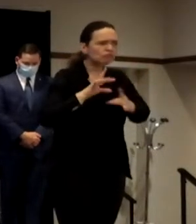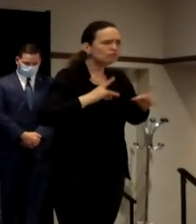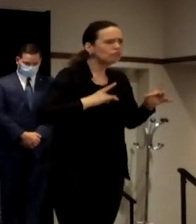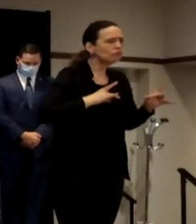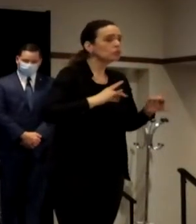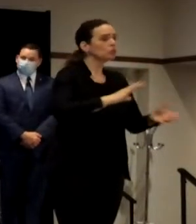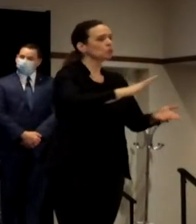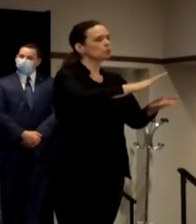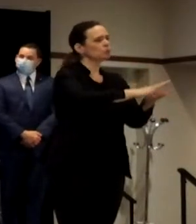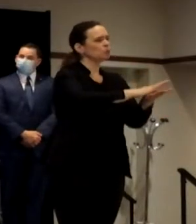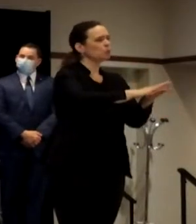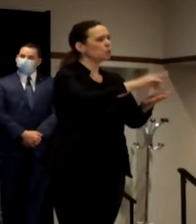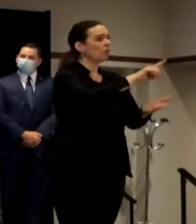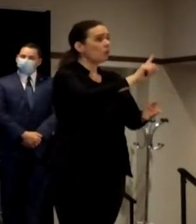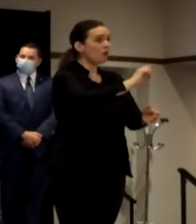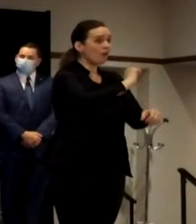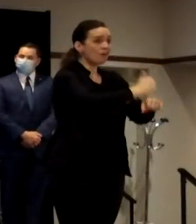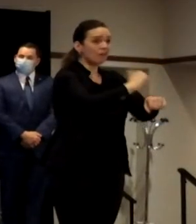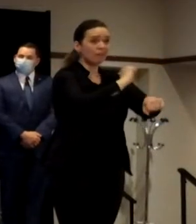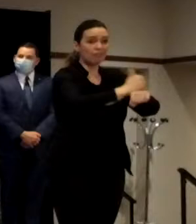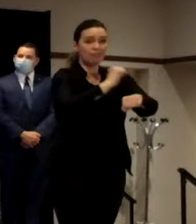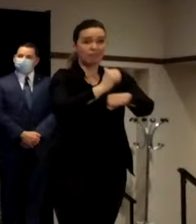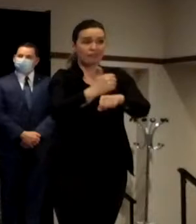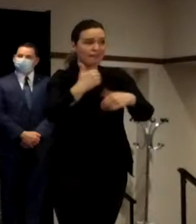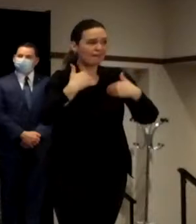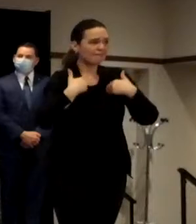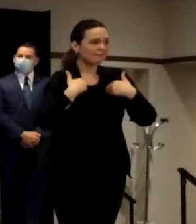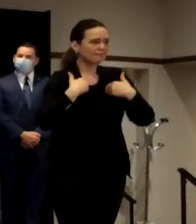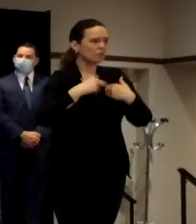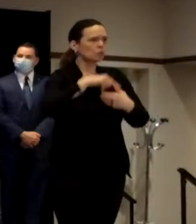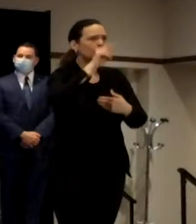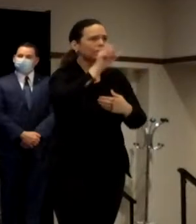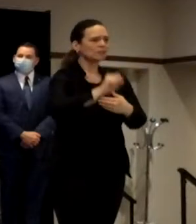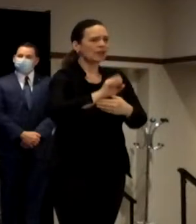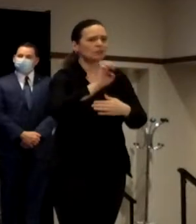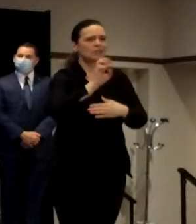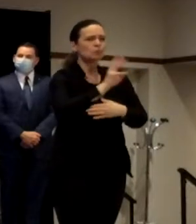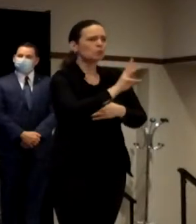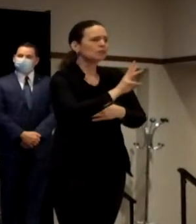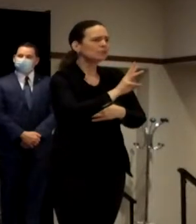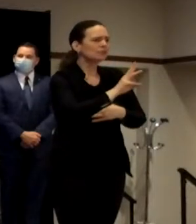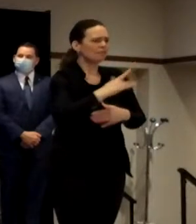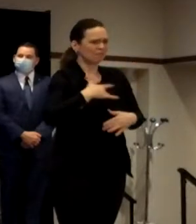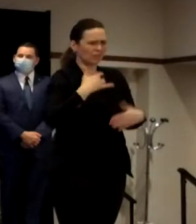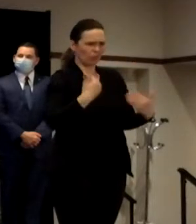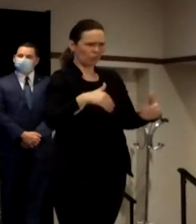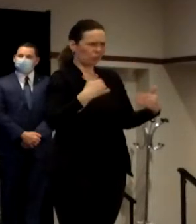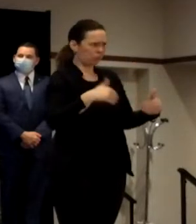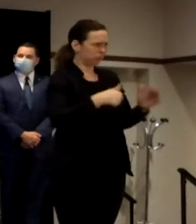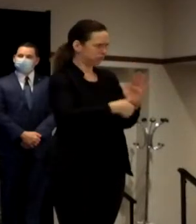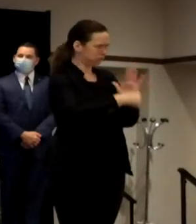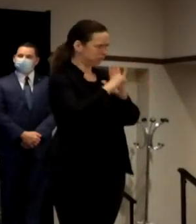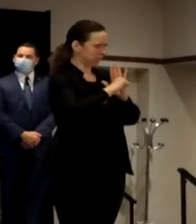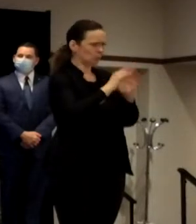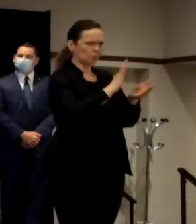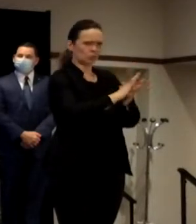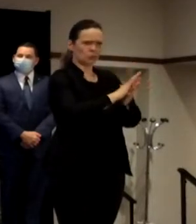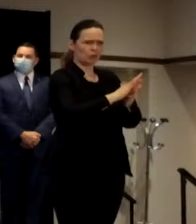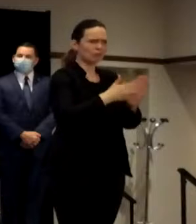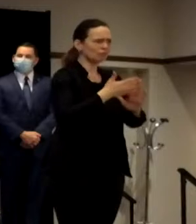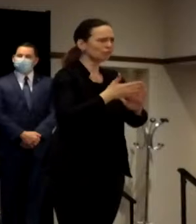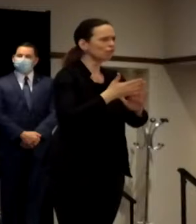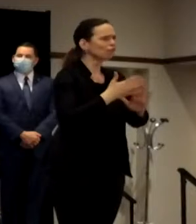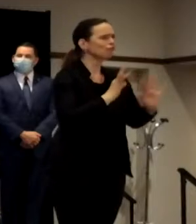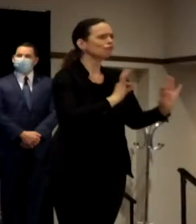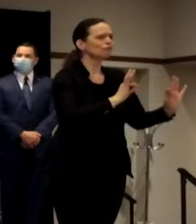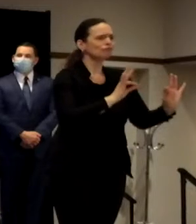have seen that, which is something we feel comfortable at this point. And number 3 will be, what are the capability of each school